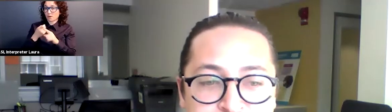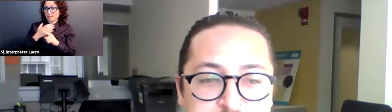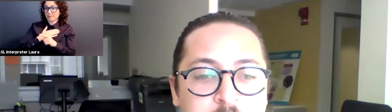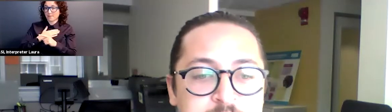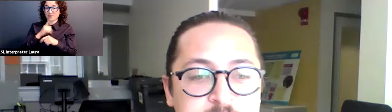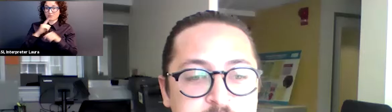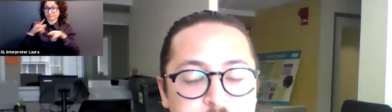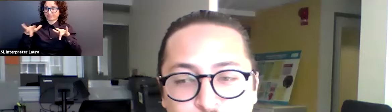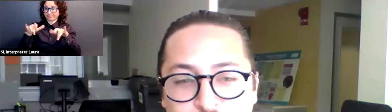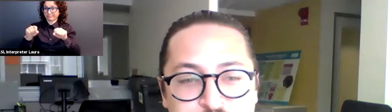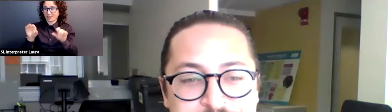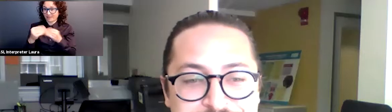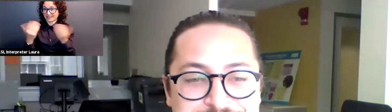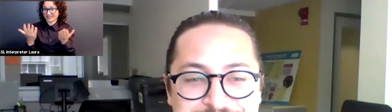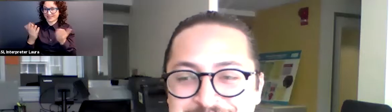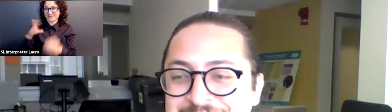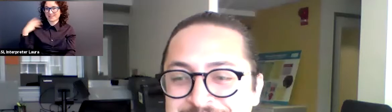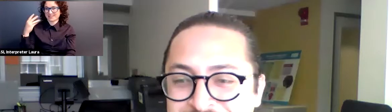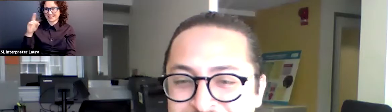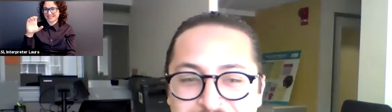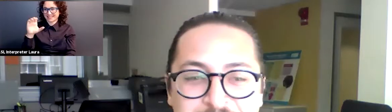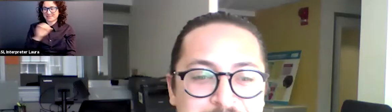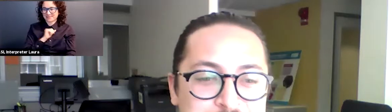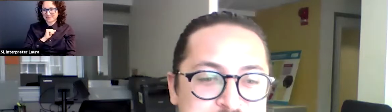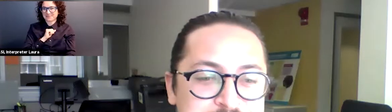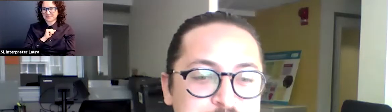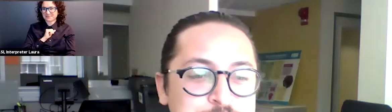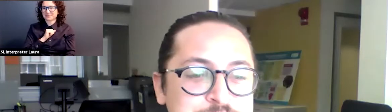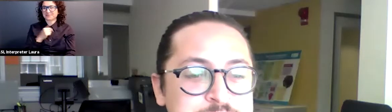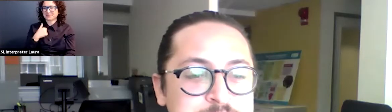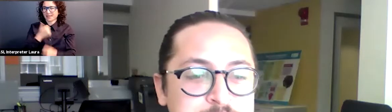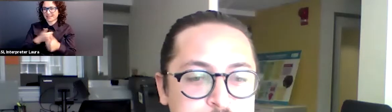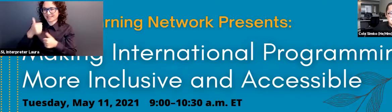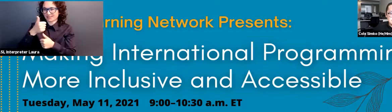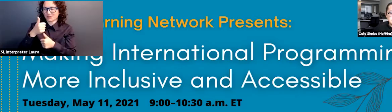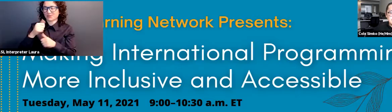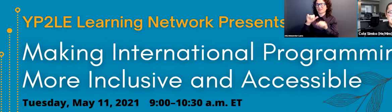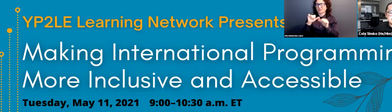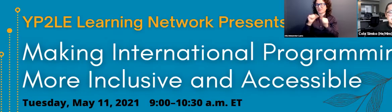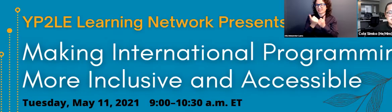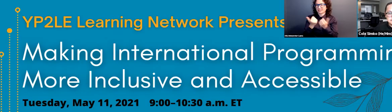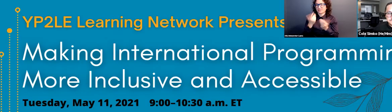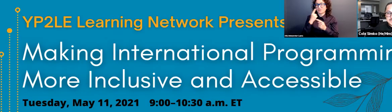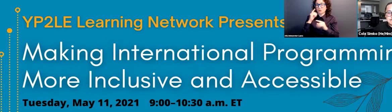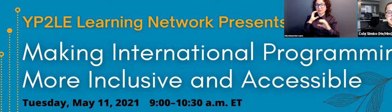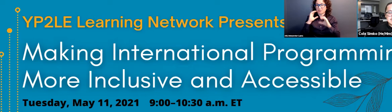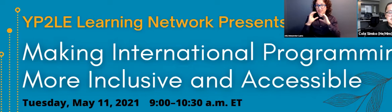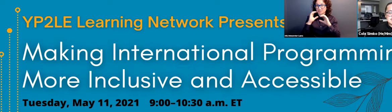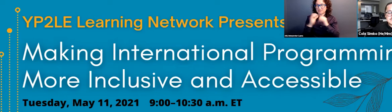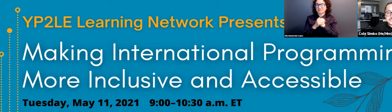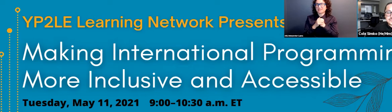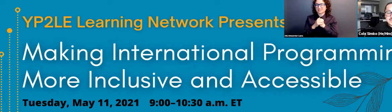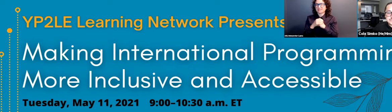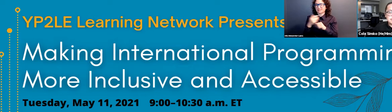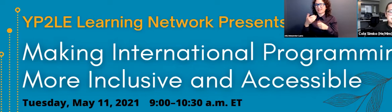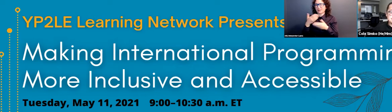my empty office here in Washington, DC. I am a senior associate of communications at Making